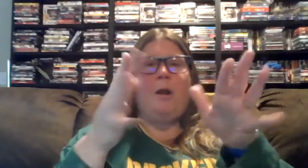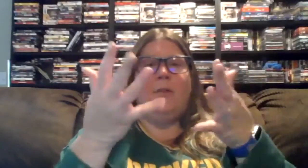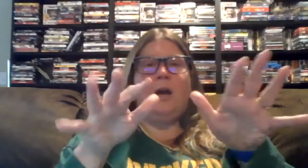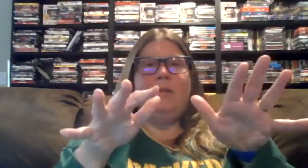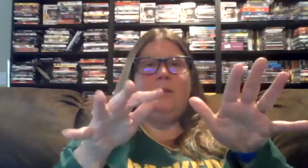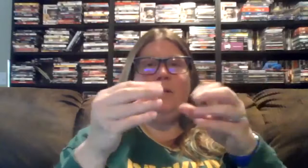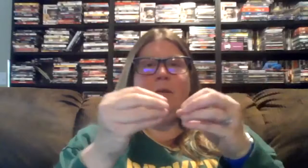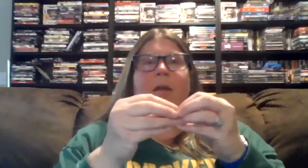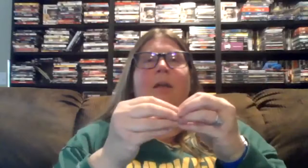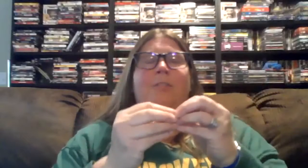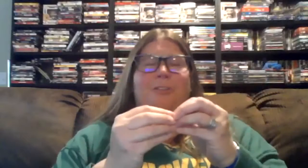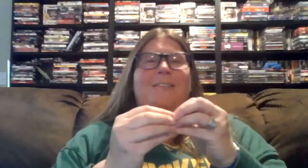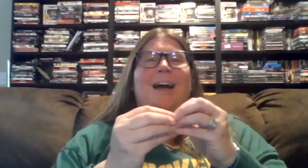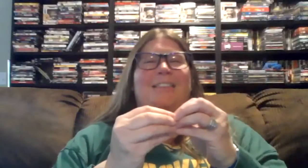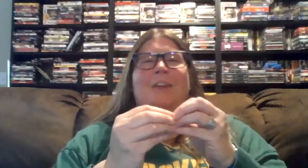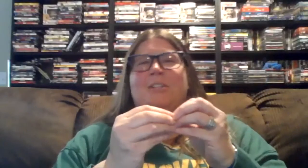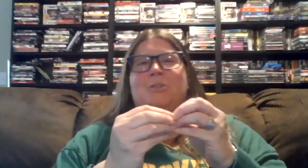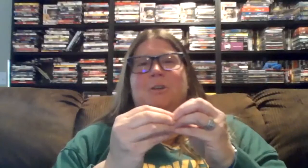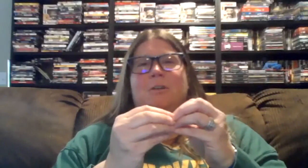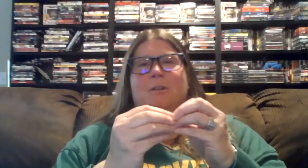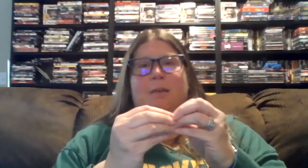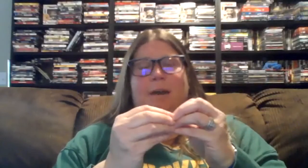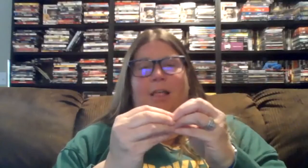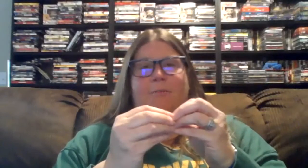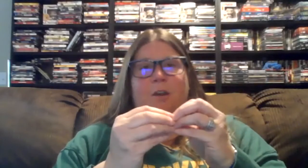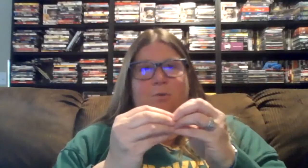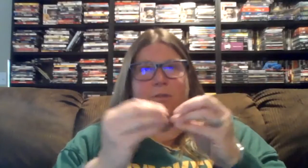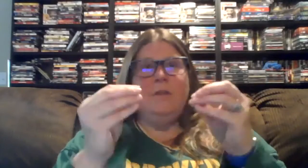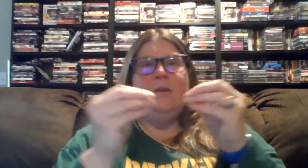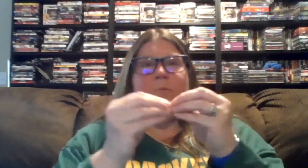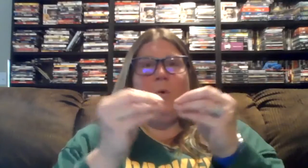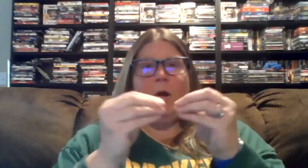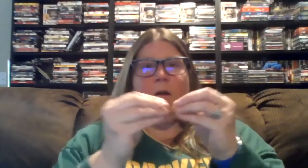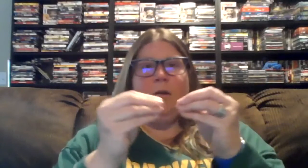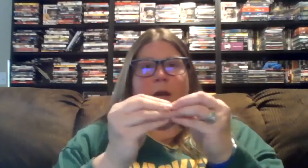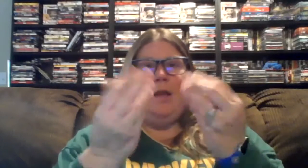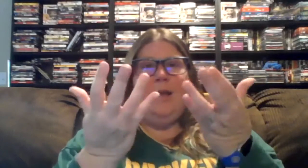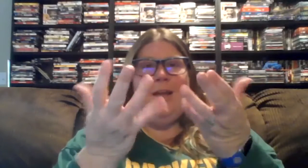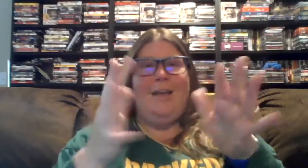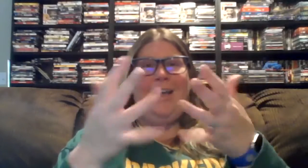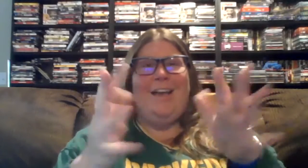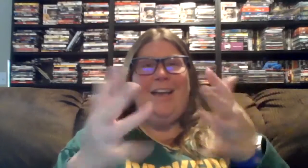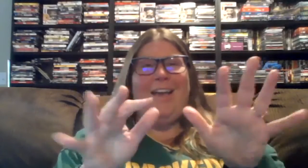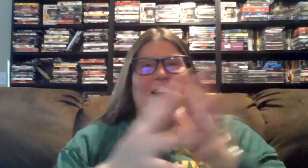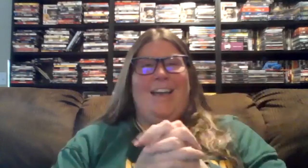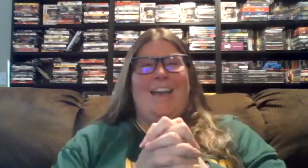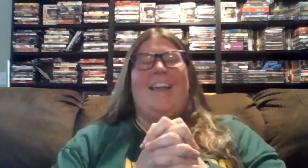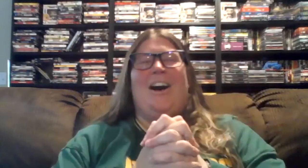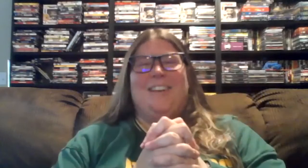all done. Those are the signs that every 2-year-old in my life knows. More. Yeah, we're working on that with my 10-month-old. So and I all